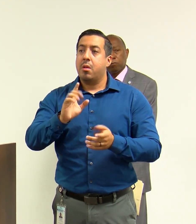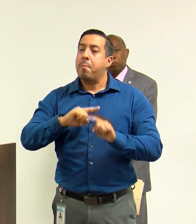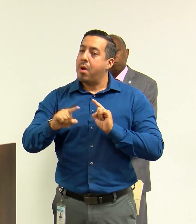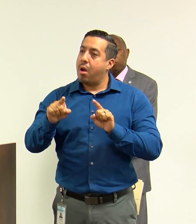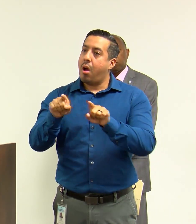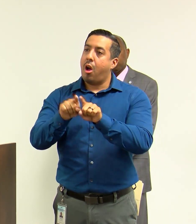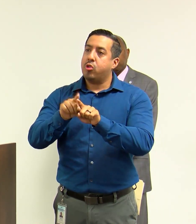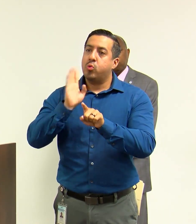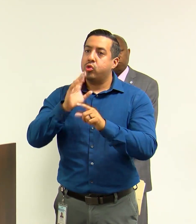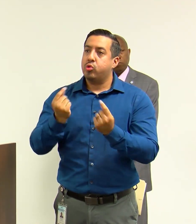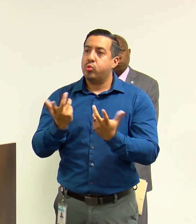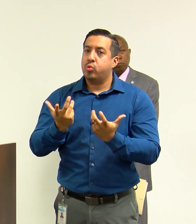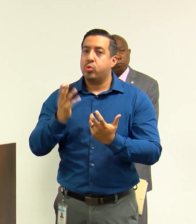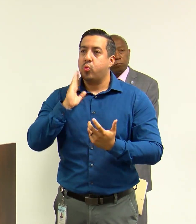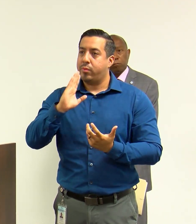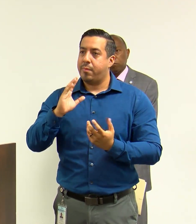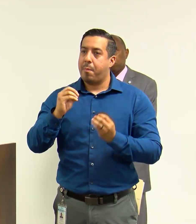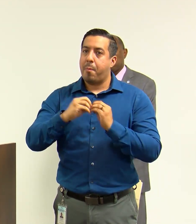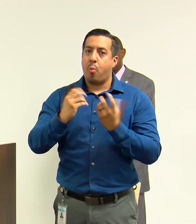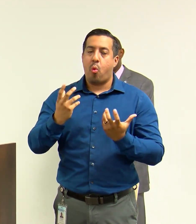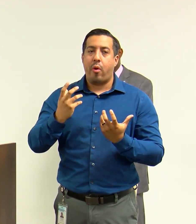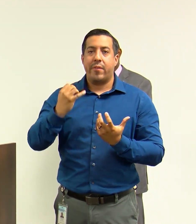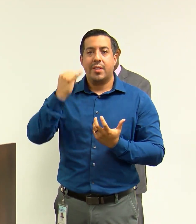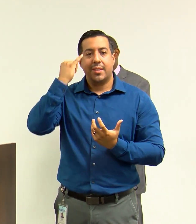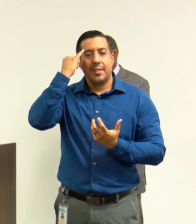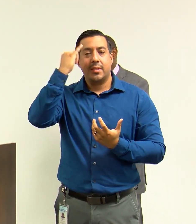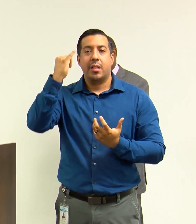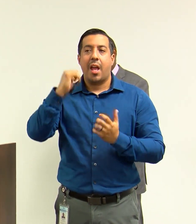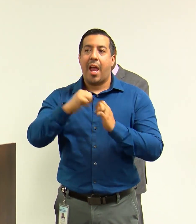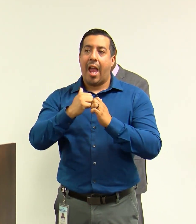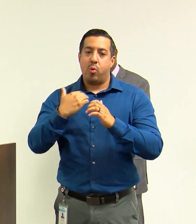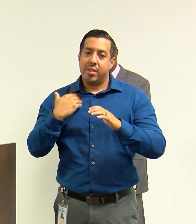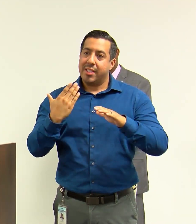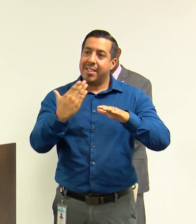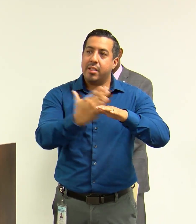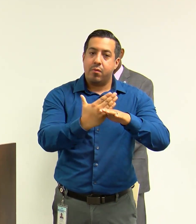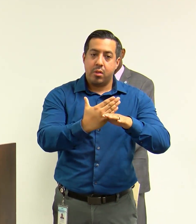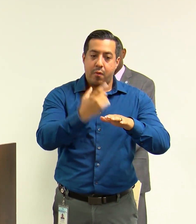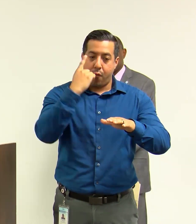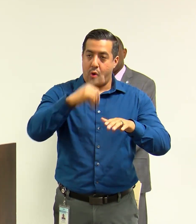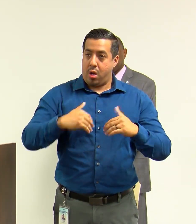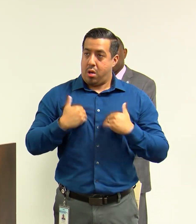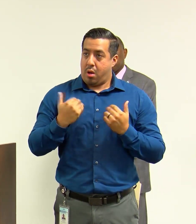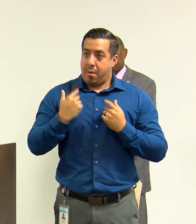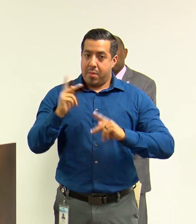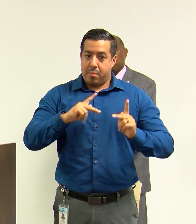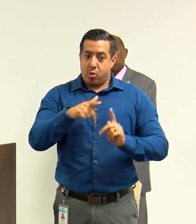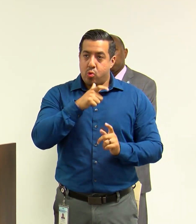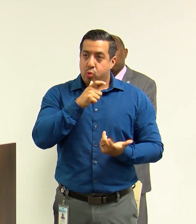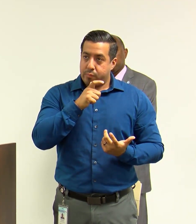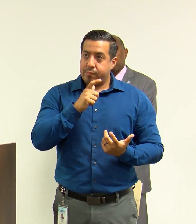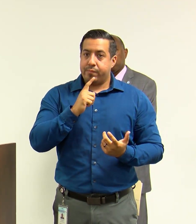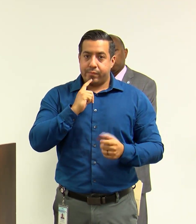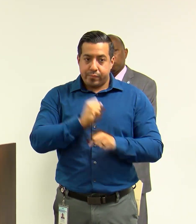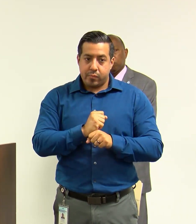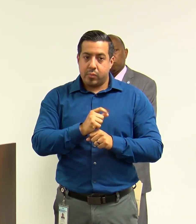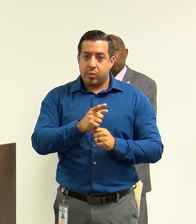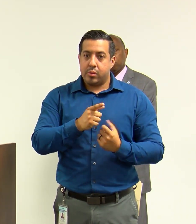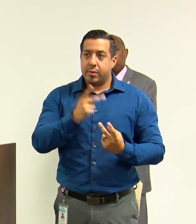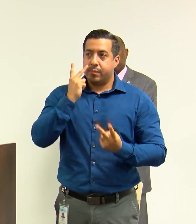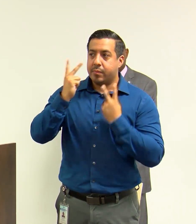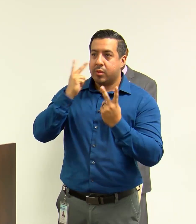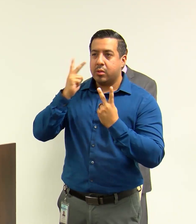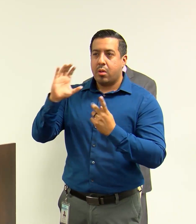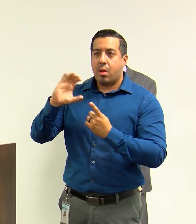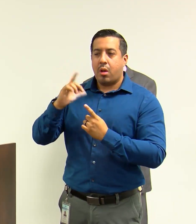will, the idea of intervening on young people who have been brought up on gun culture